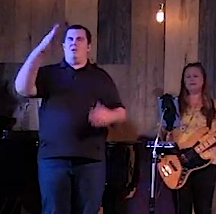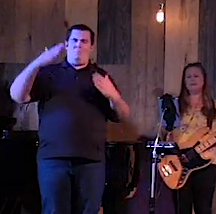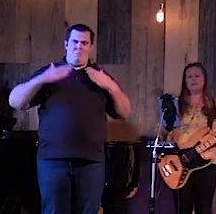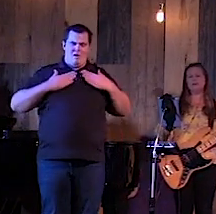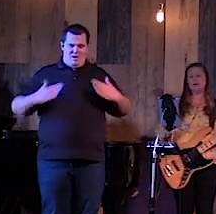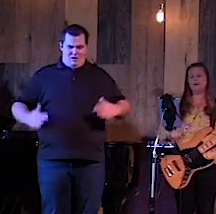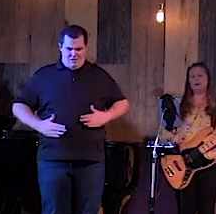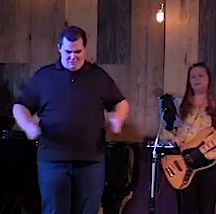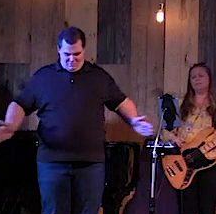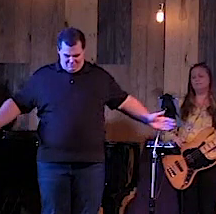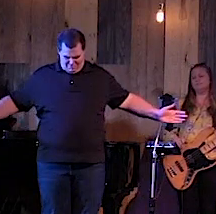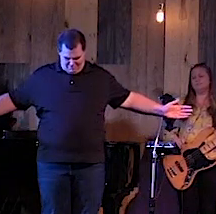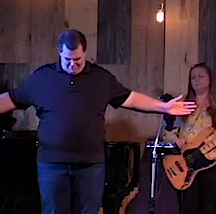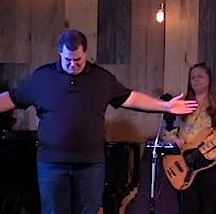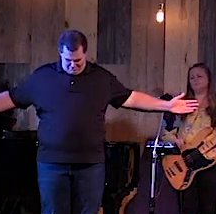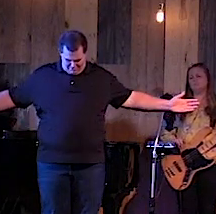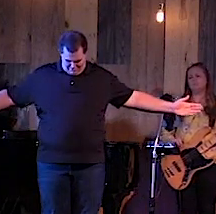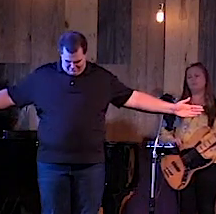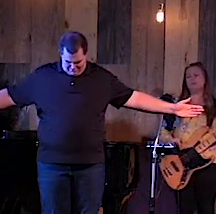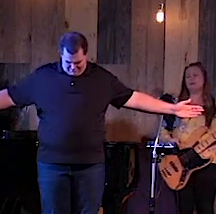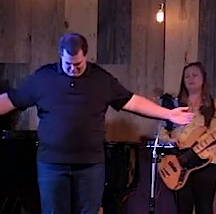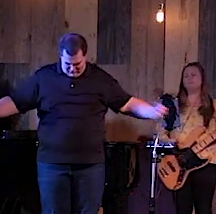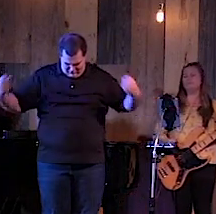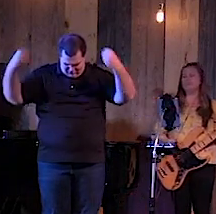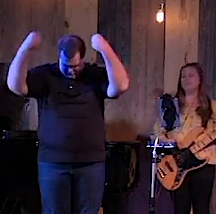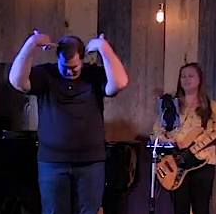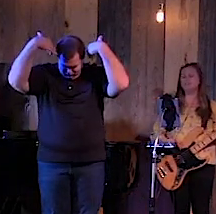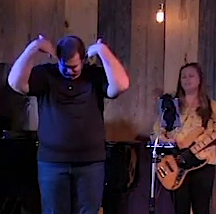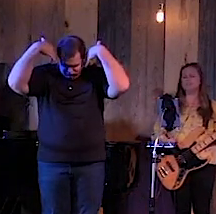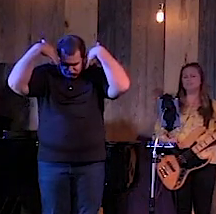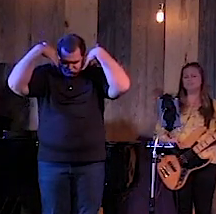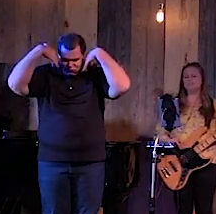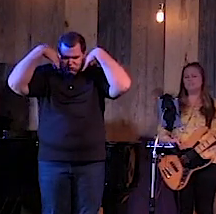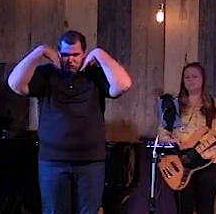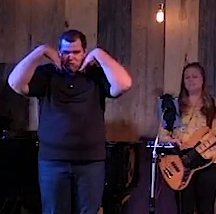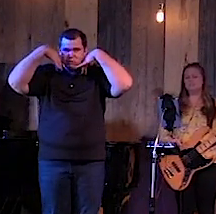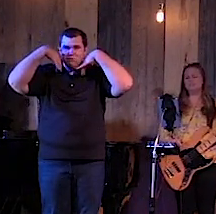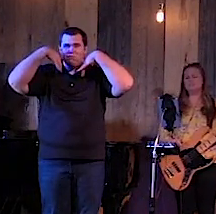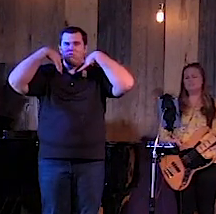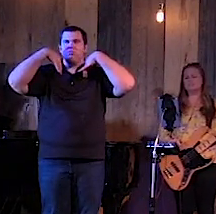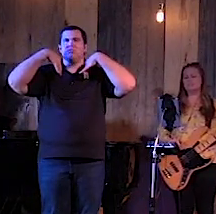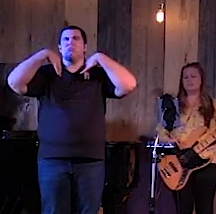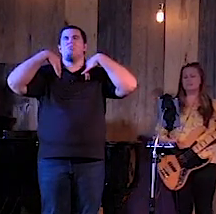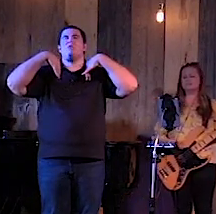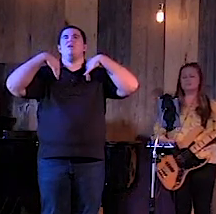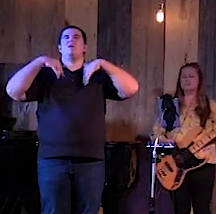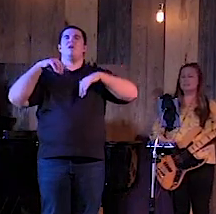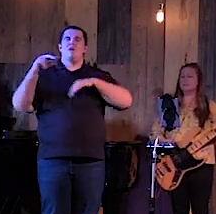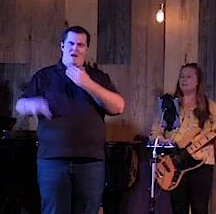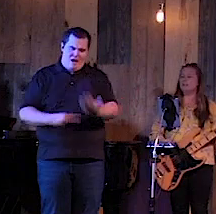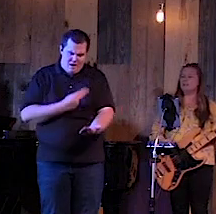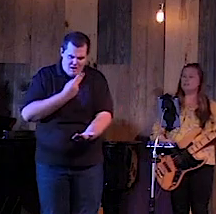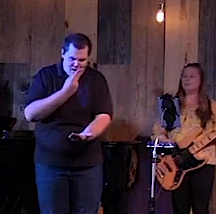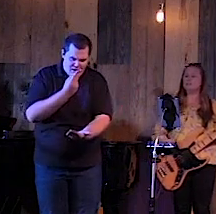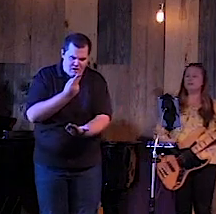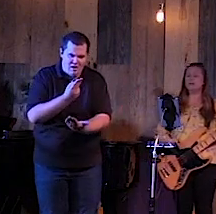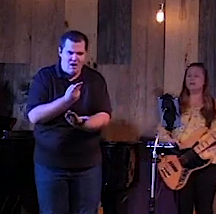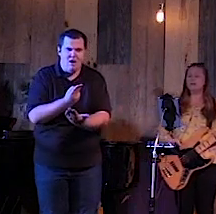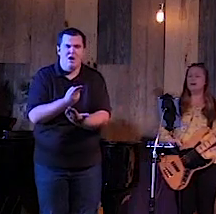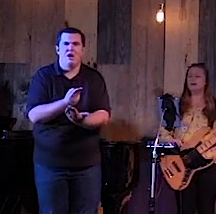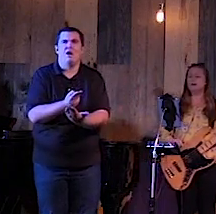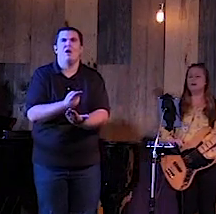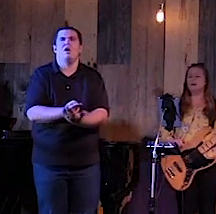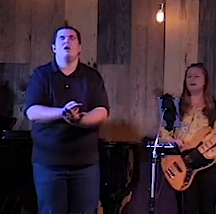his body bound and drenched in tears. They laid him